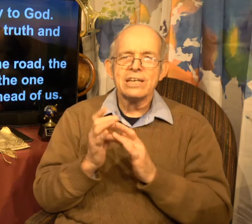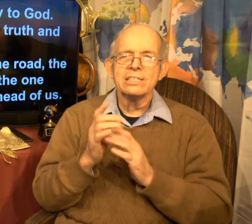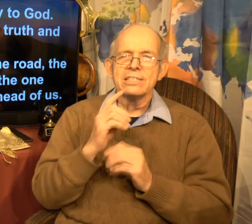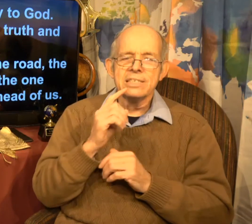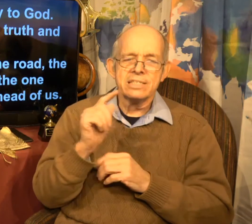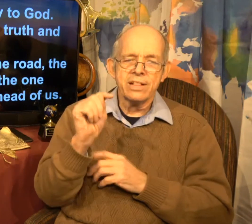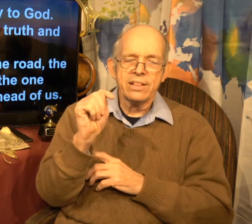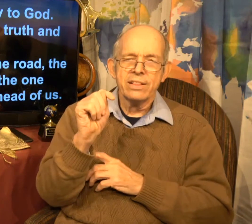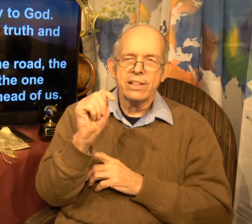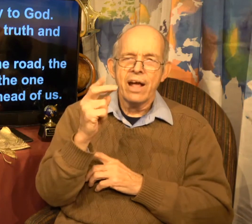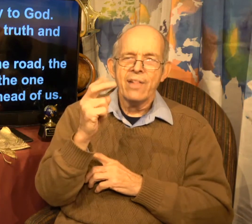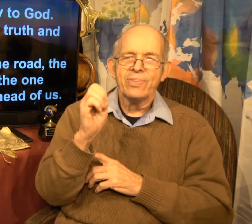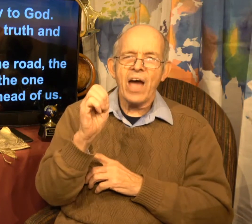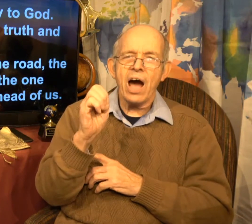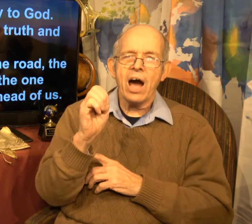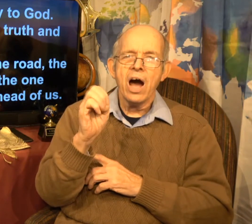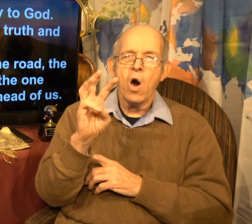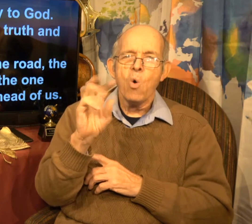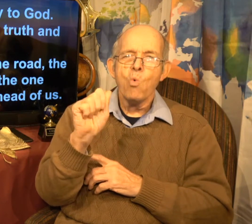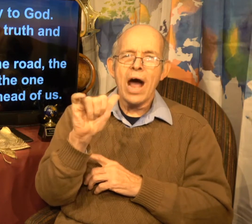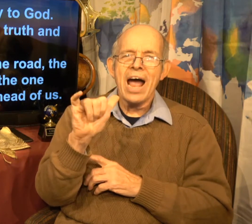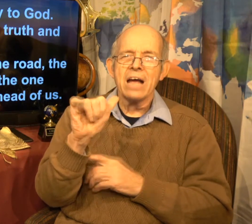Jesus is the way,